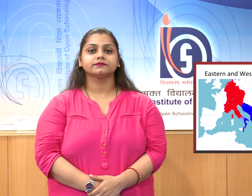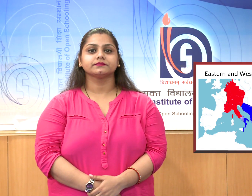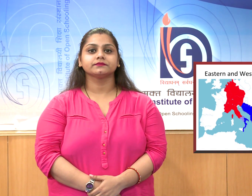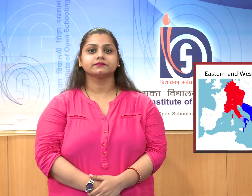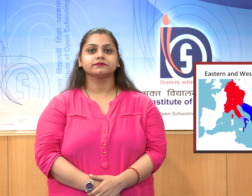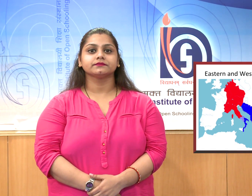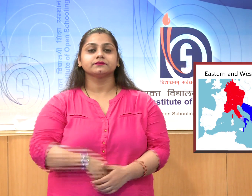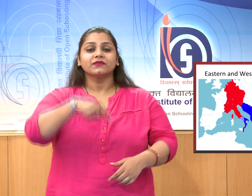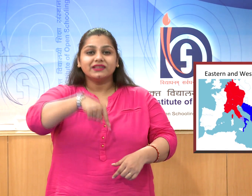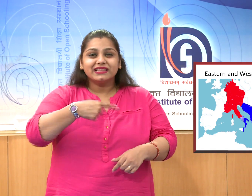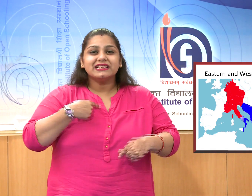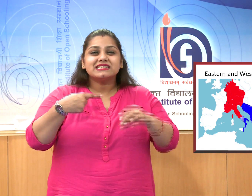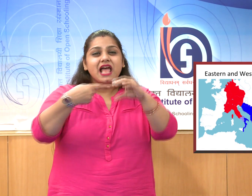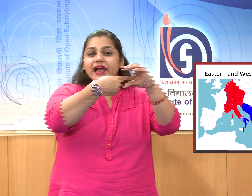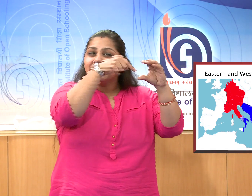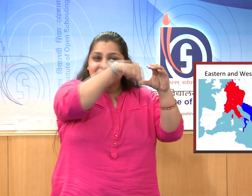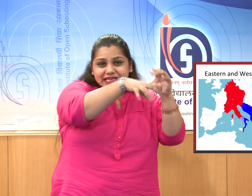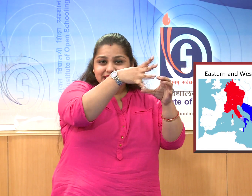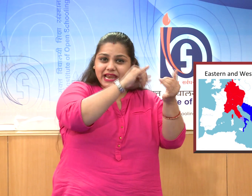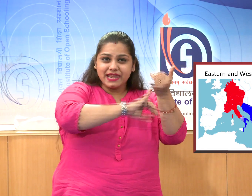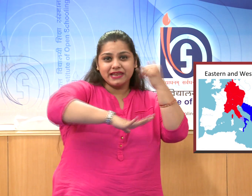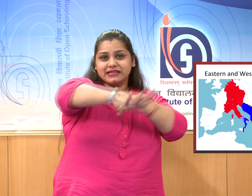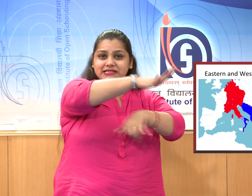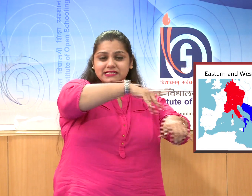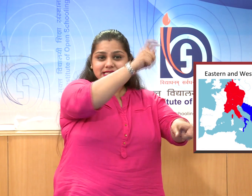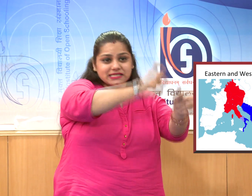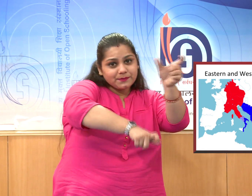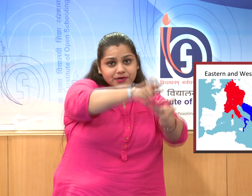This Eastern civilization of Greek speaking people